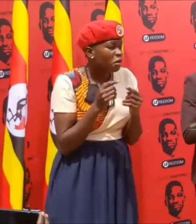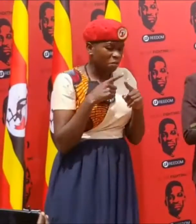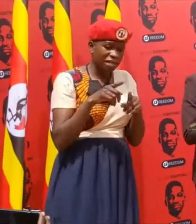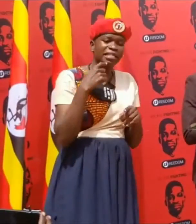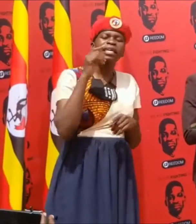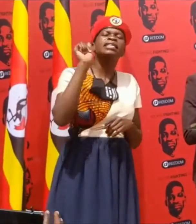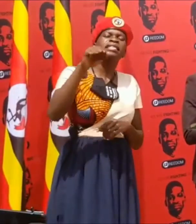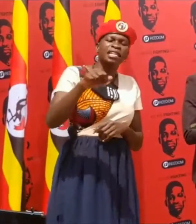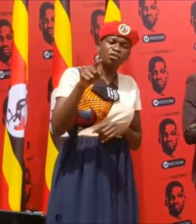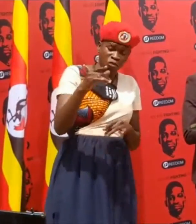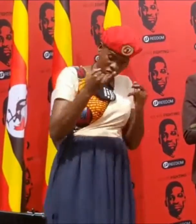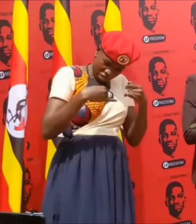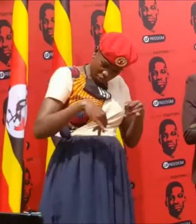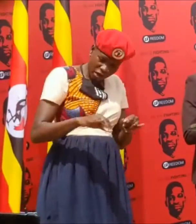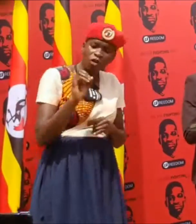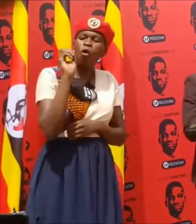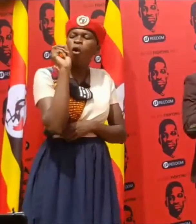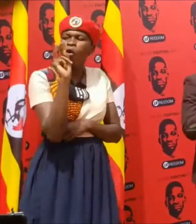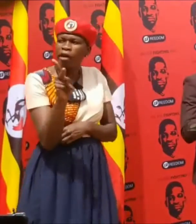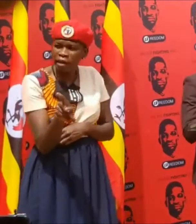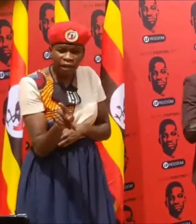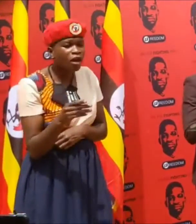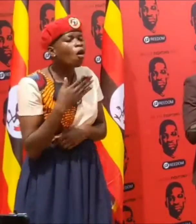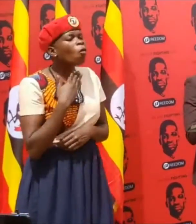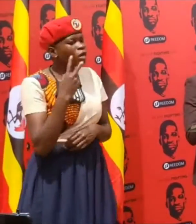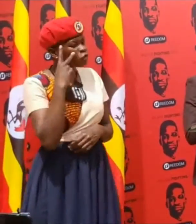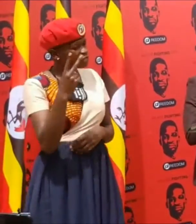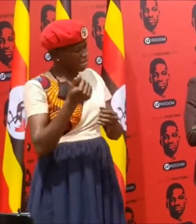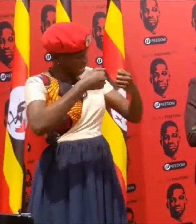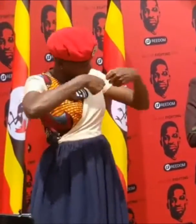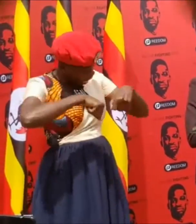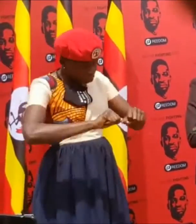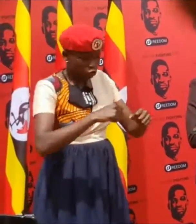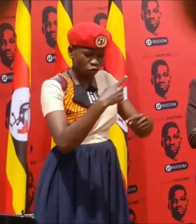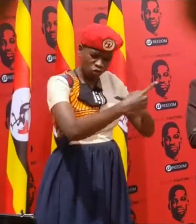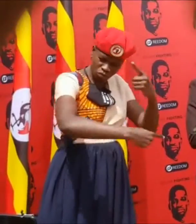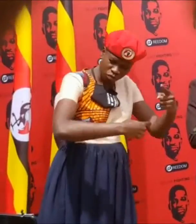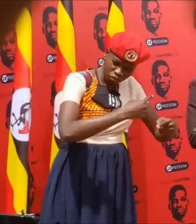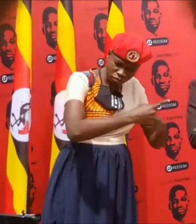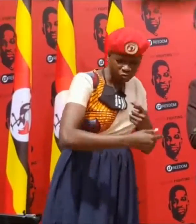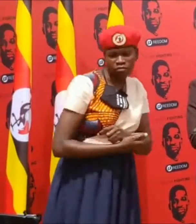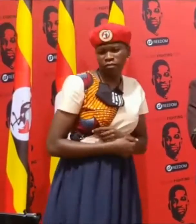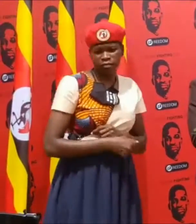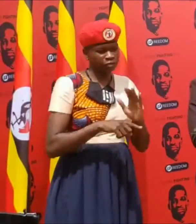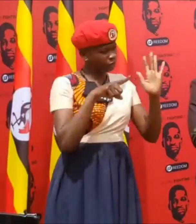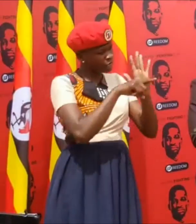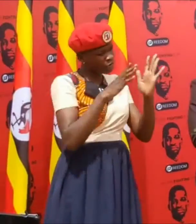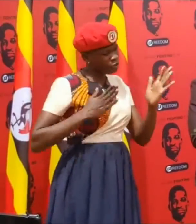they are as independent, let's see them take action on these matters.